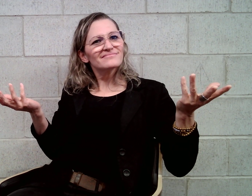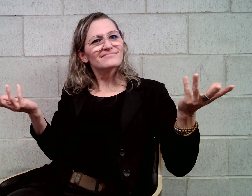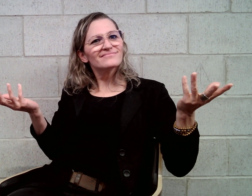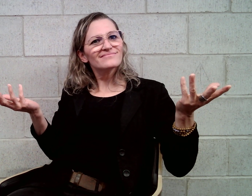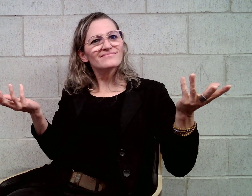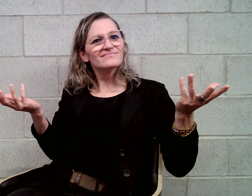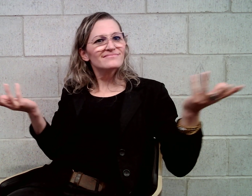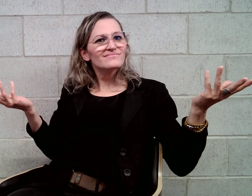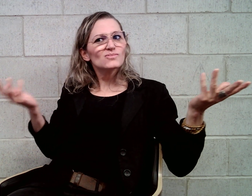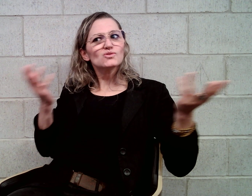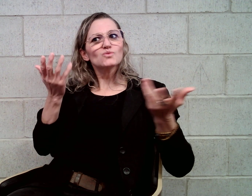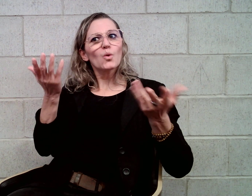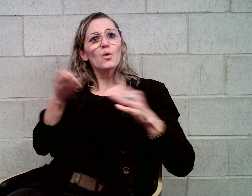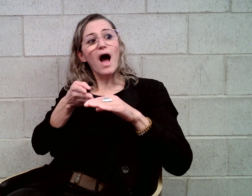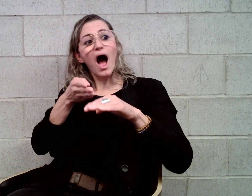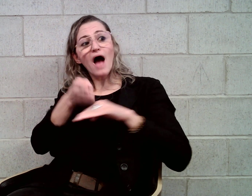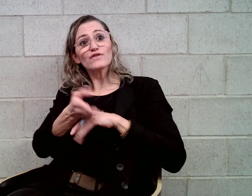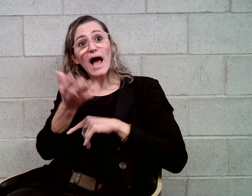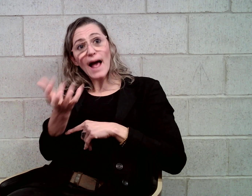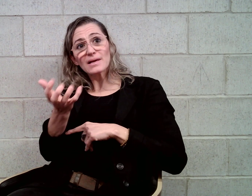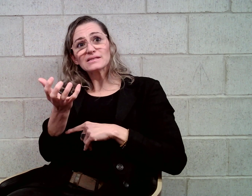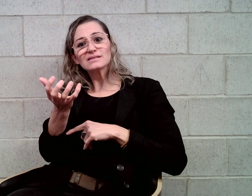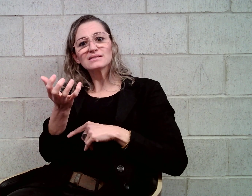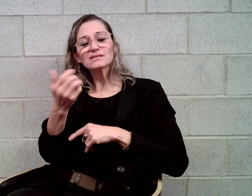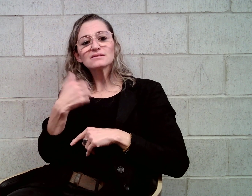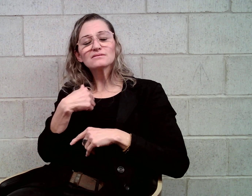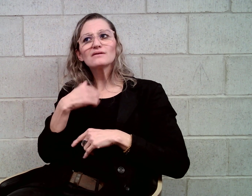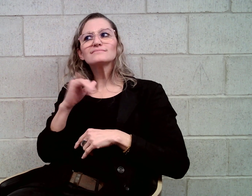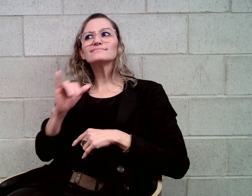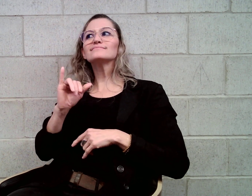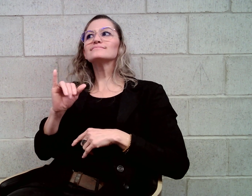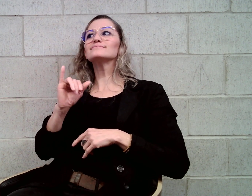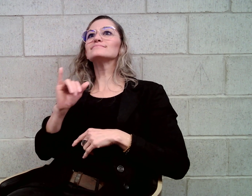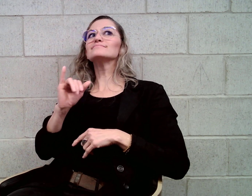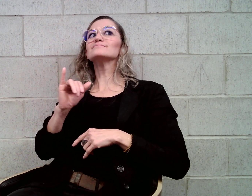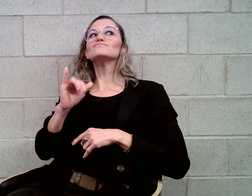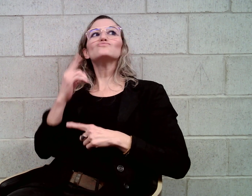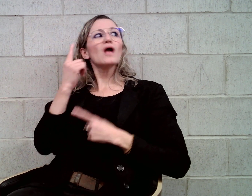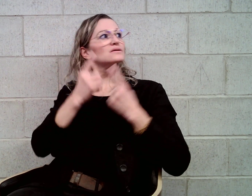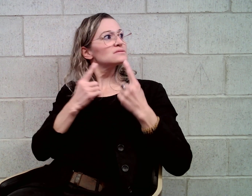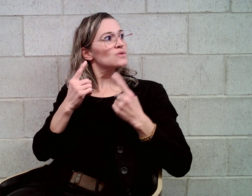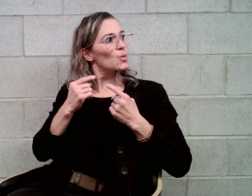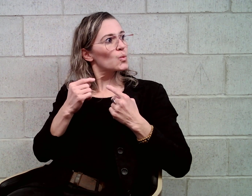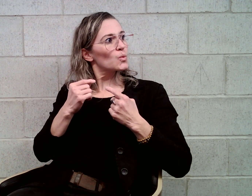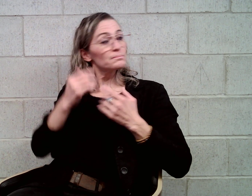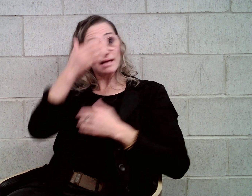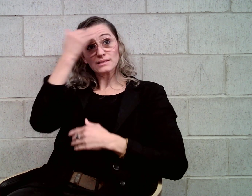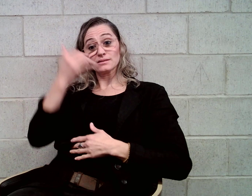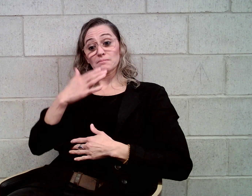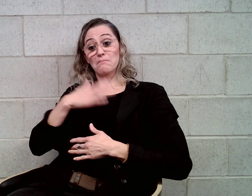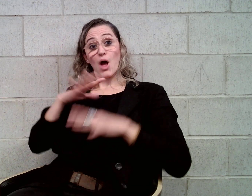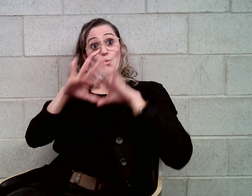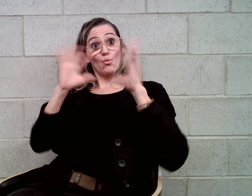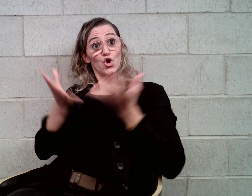and individually? What does it mean to us? And after Prince Hamlet, I think I